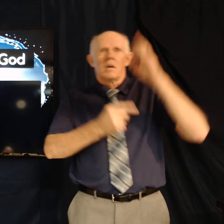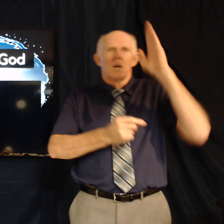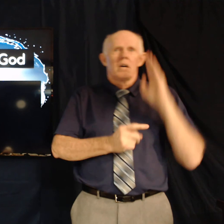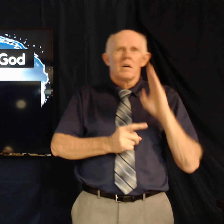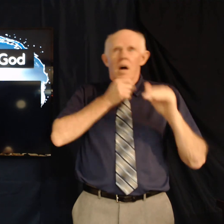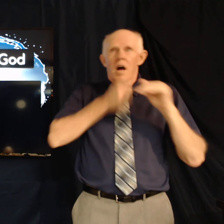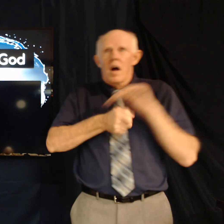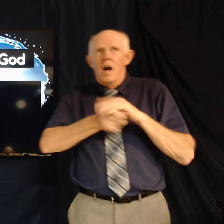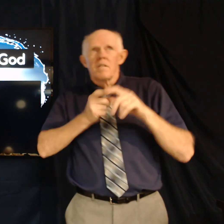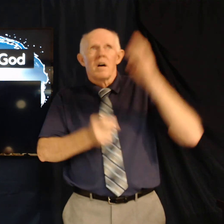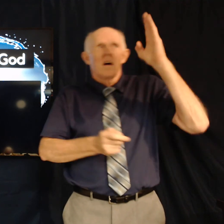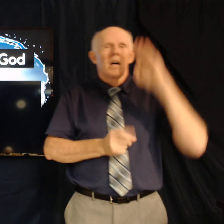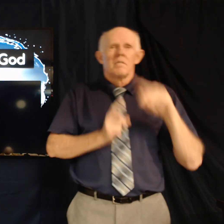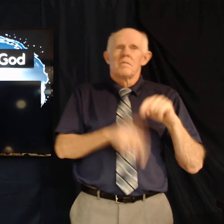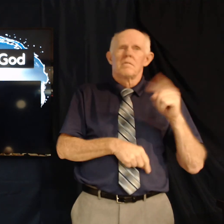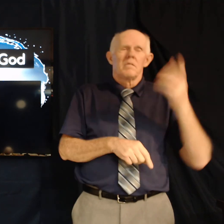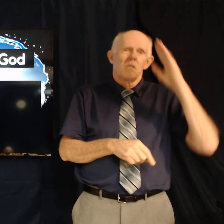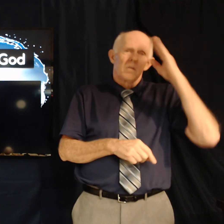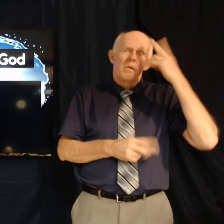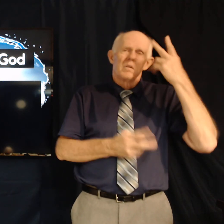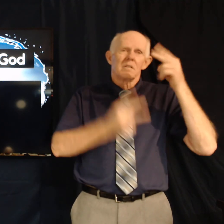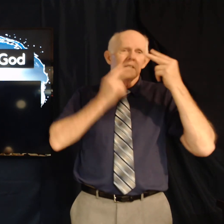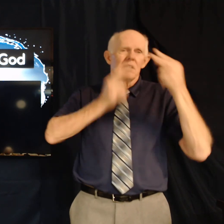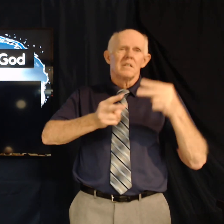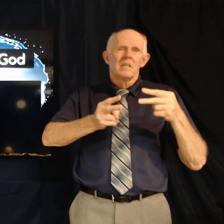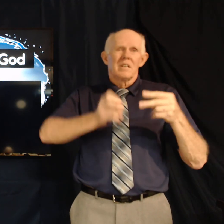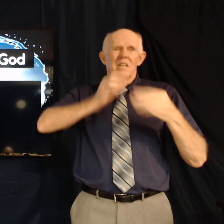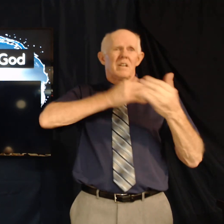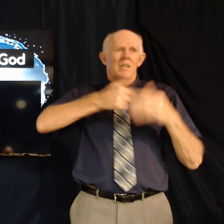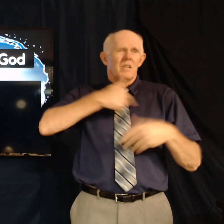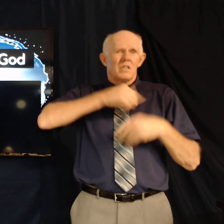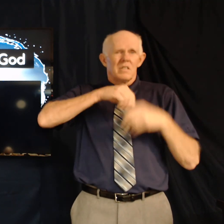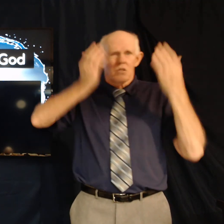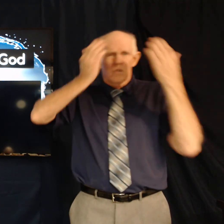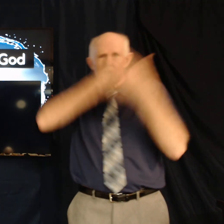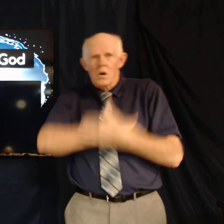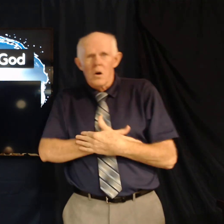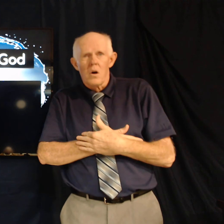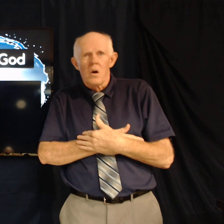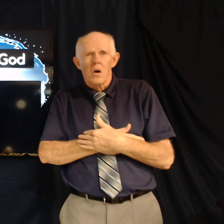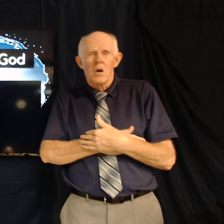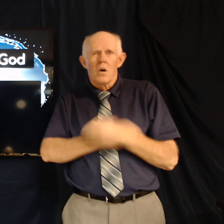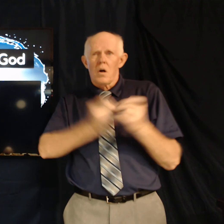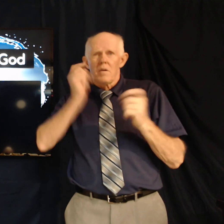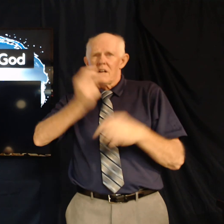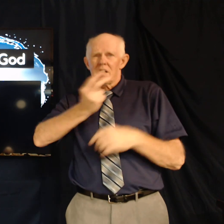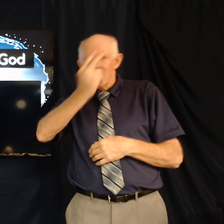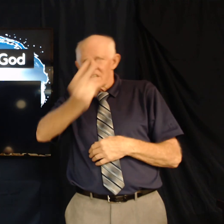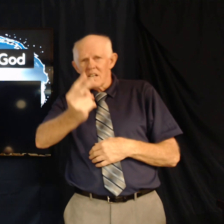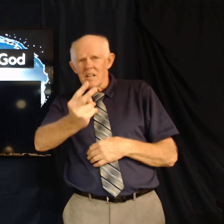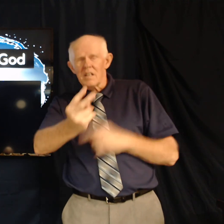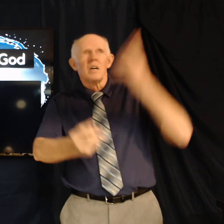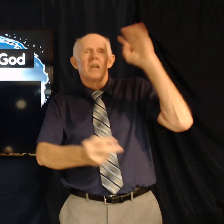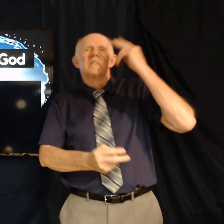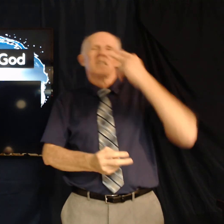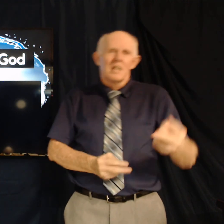We can't run away from God. We can't hide from God. He will see us, even in the dark. We can't see